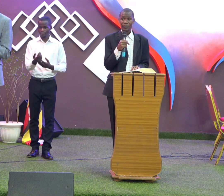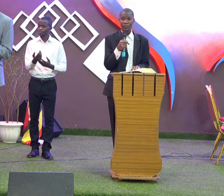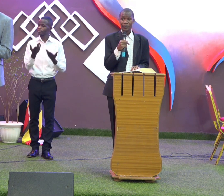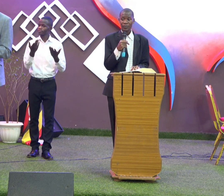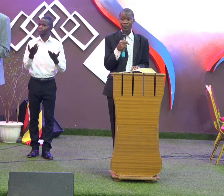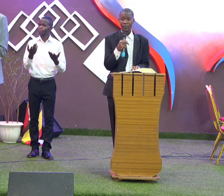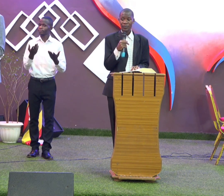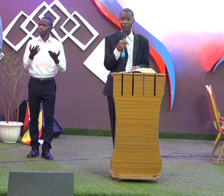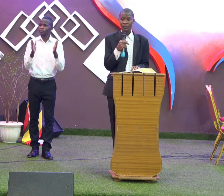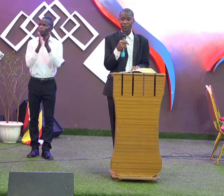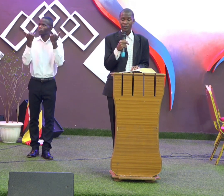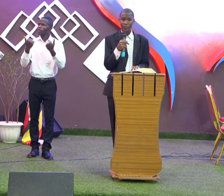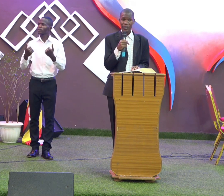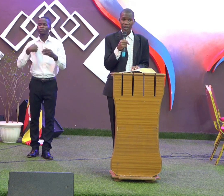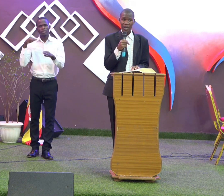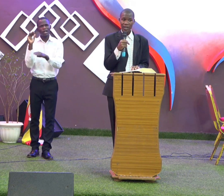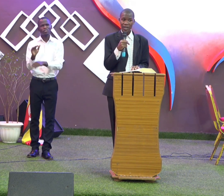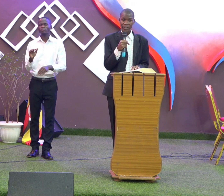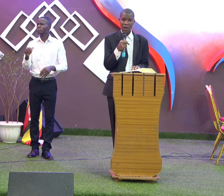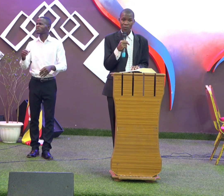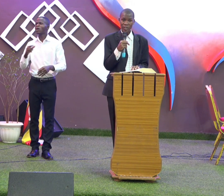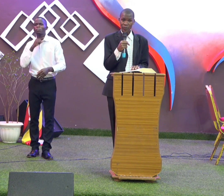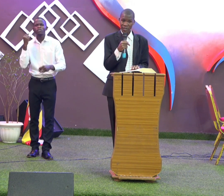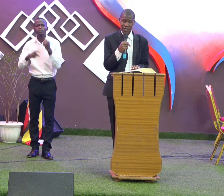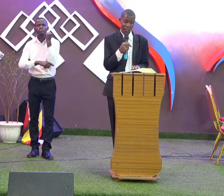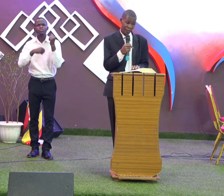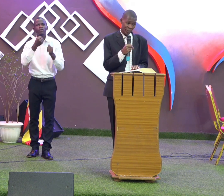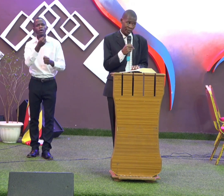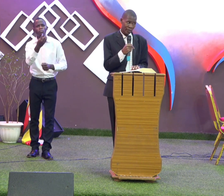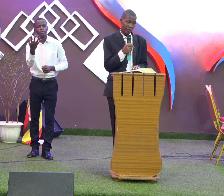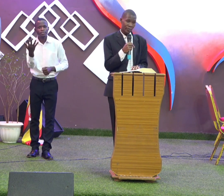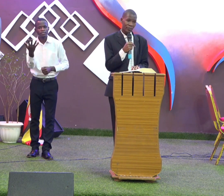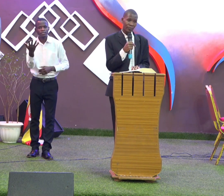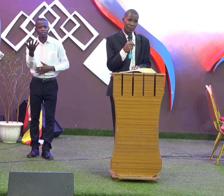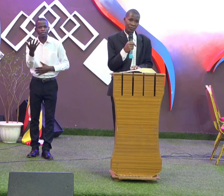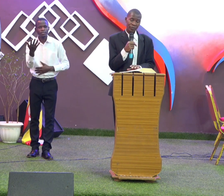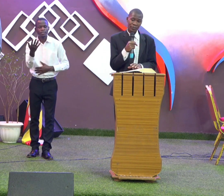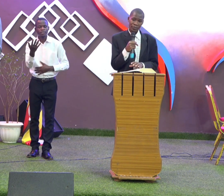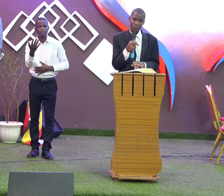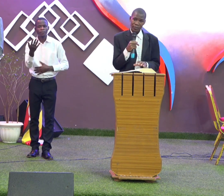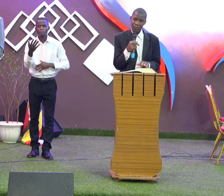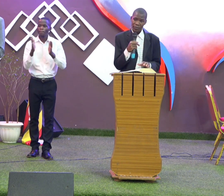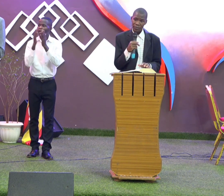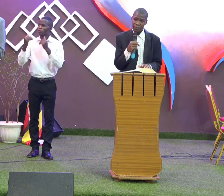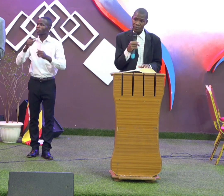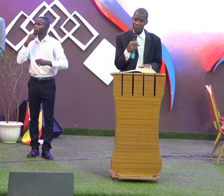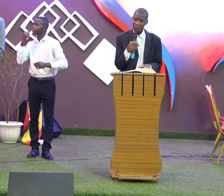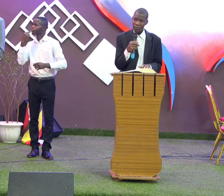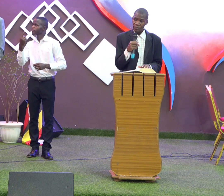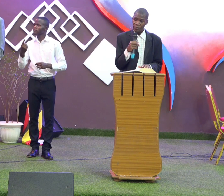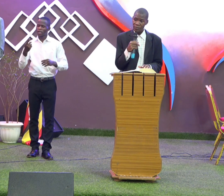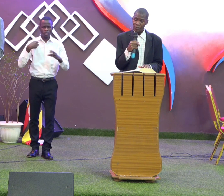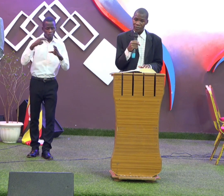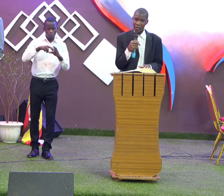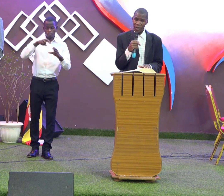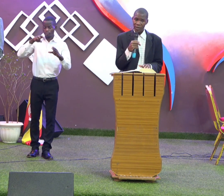omusumba nembuze yabba mmeka. And I asked how much money did he steal? Musumba n'agamba nti nava mu